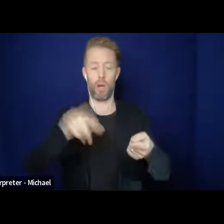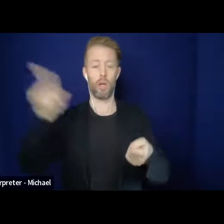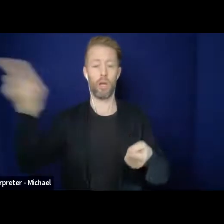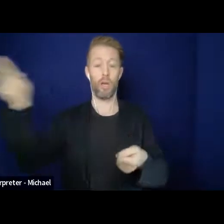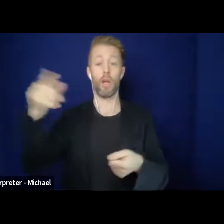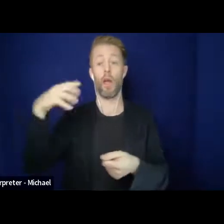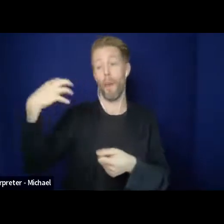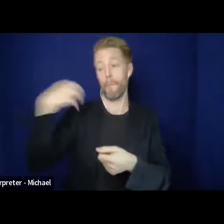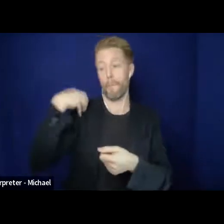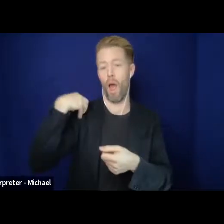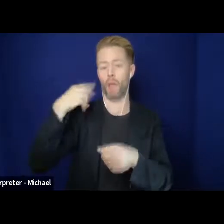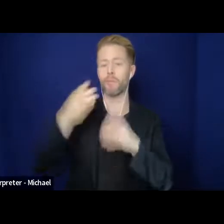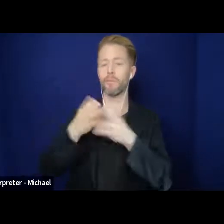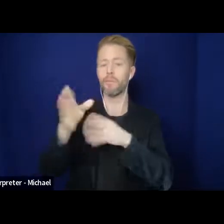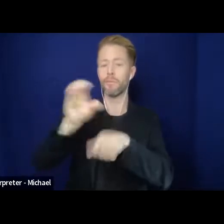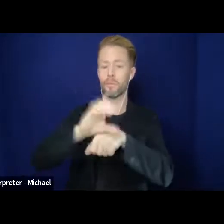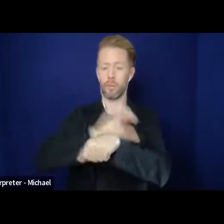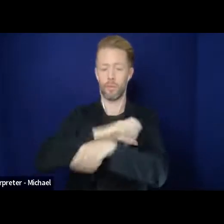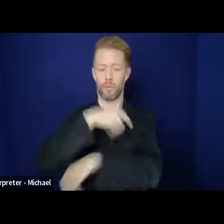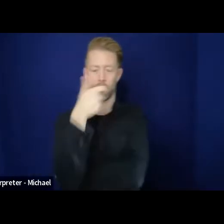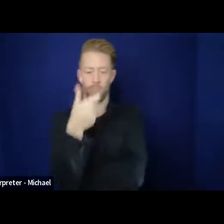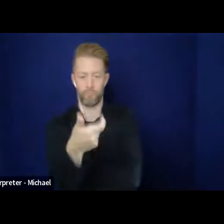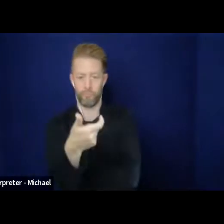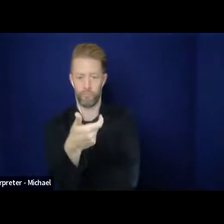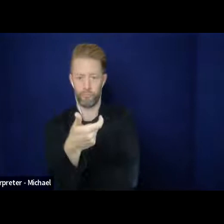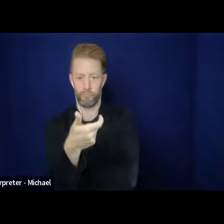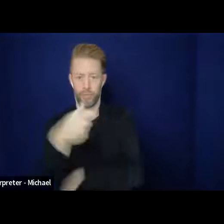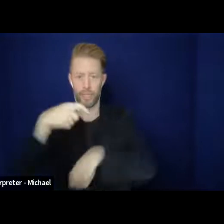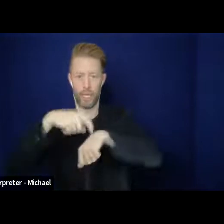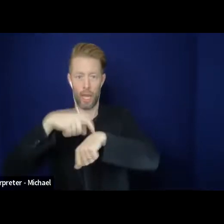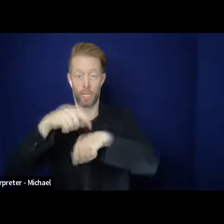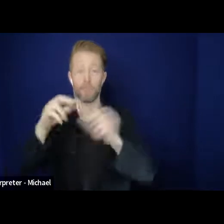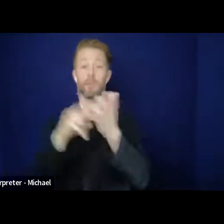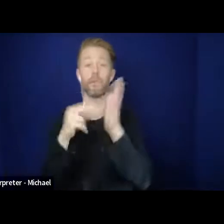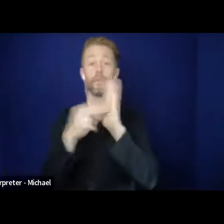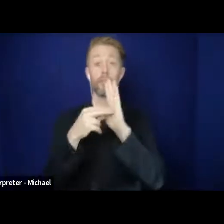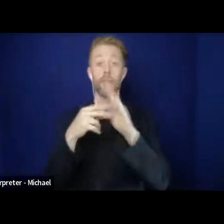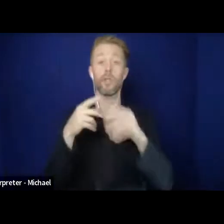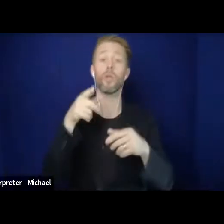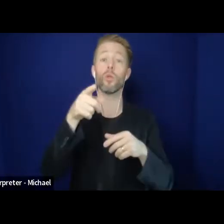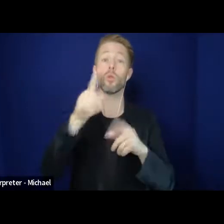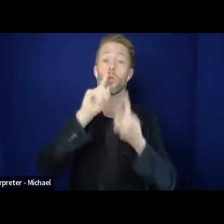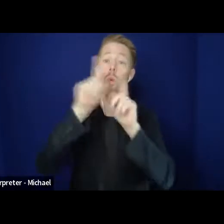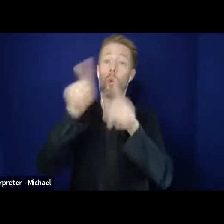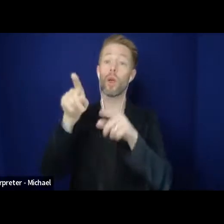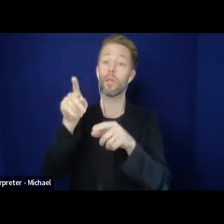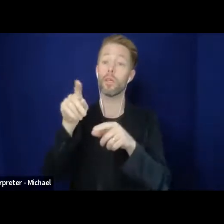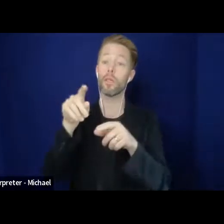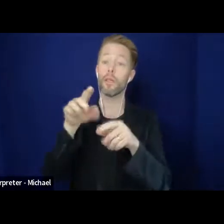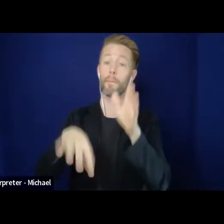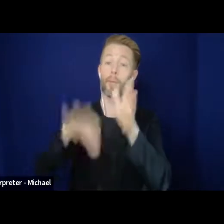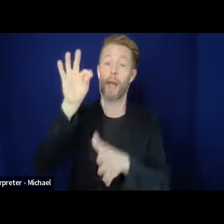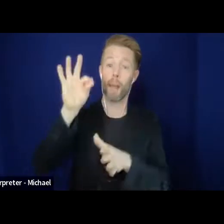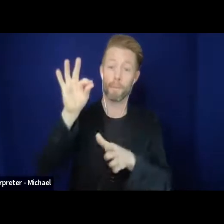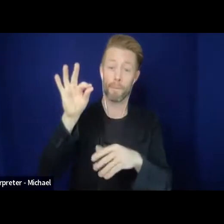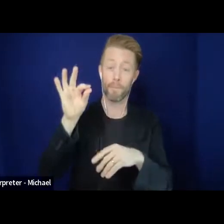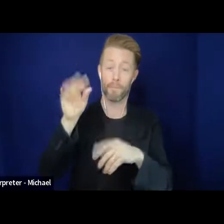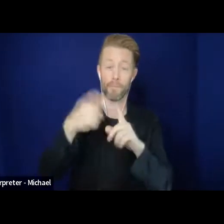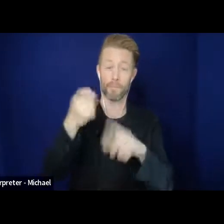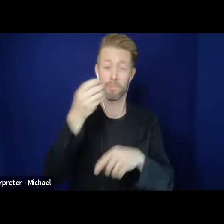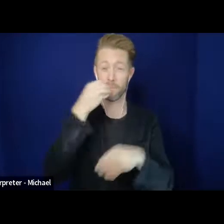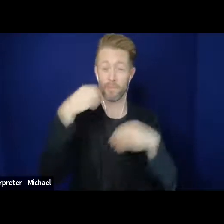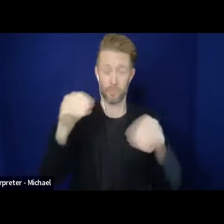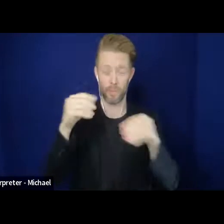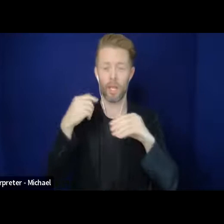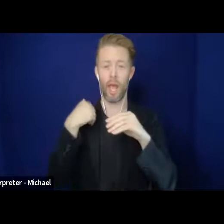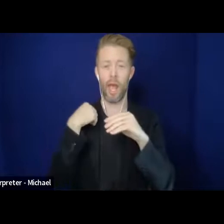particularly limited number of windows for any given hour if you order curbside pickup online, because that is the amount